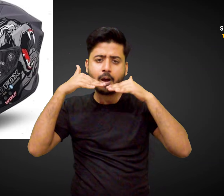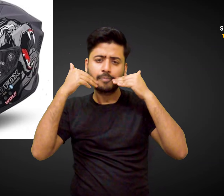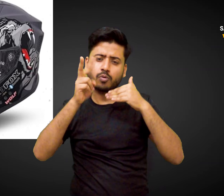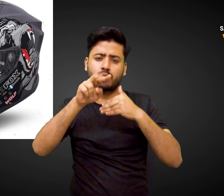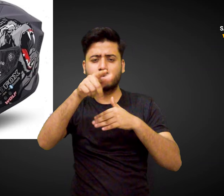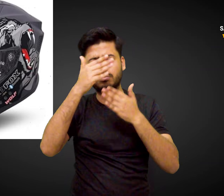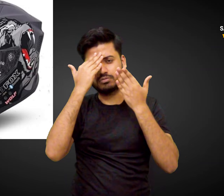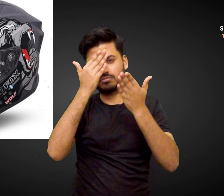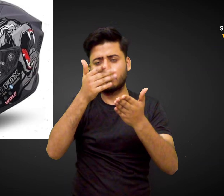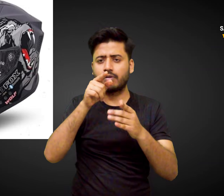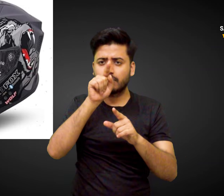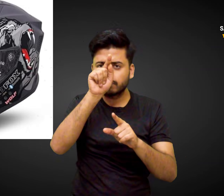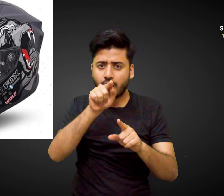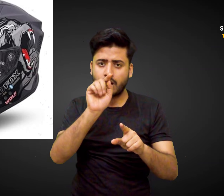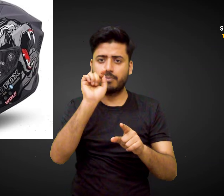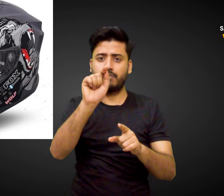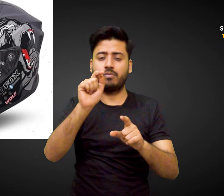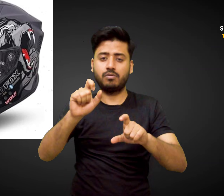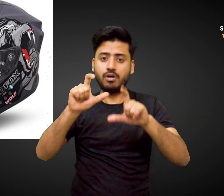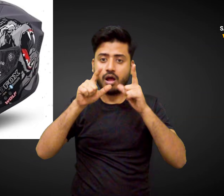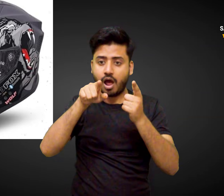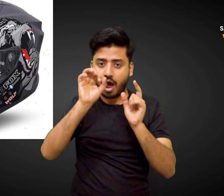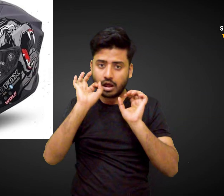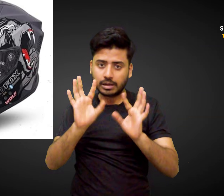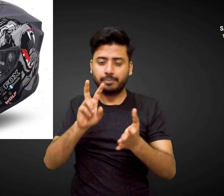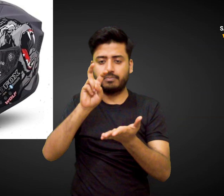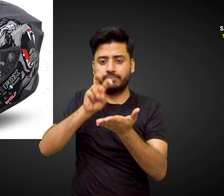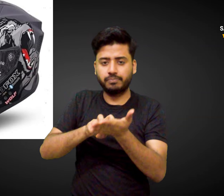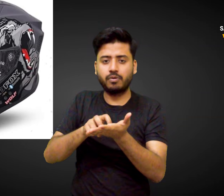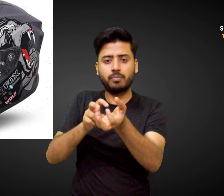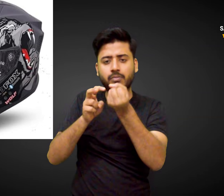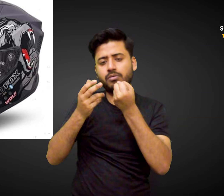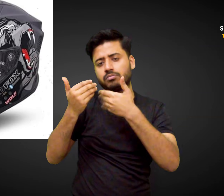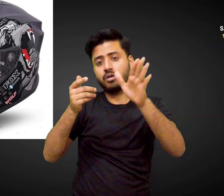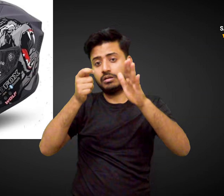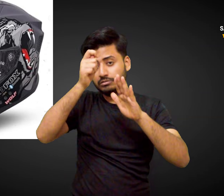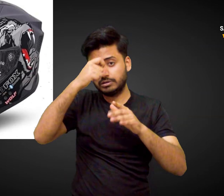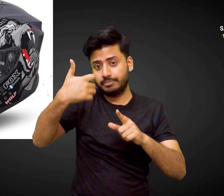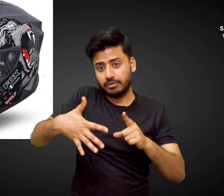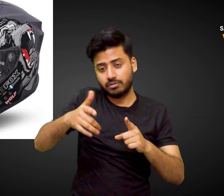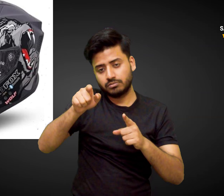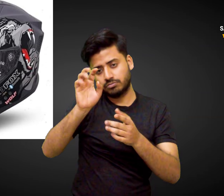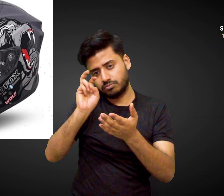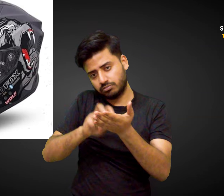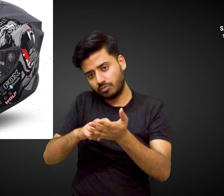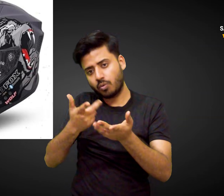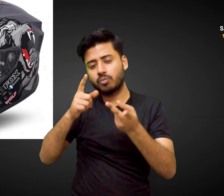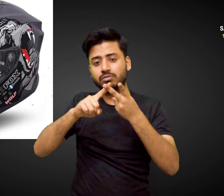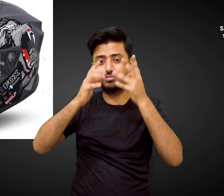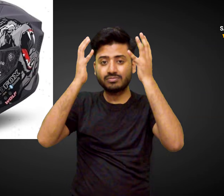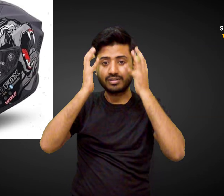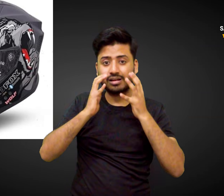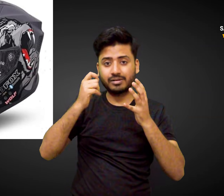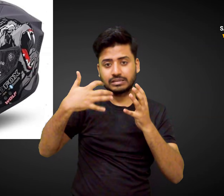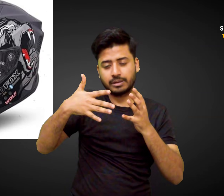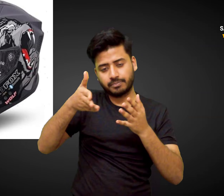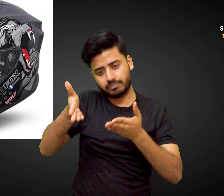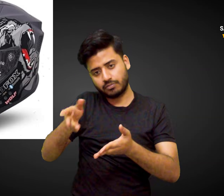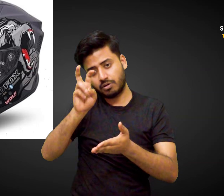hair. The key to safety is reducing friction, ensuring breathability, and giving your hair a break. Comparison of top brands.